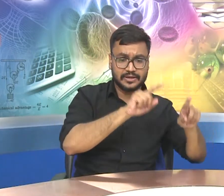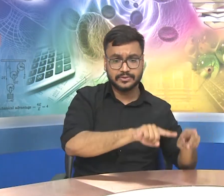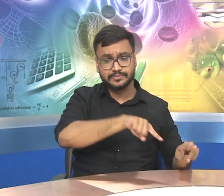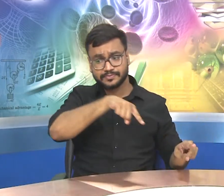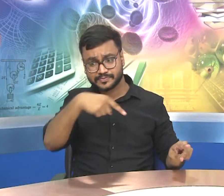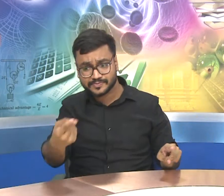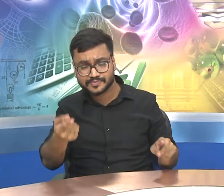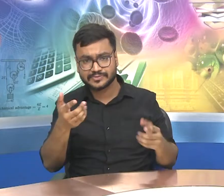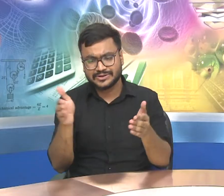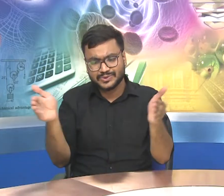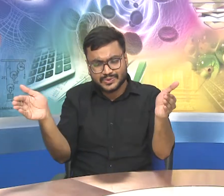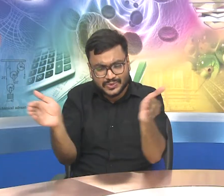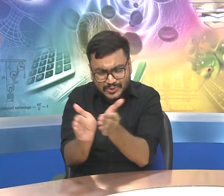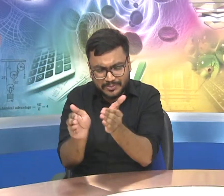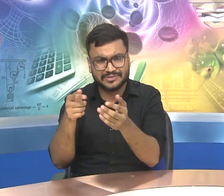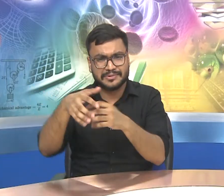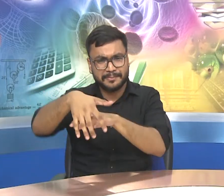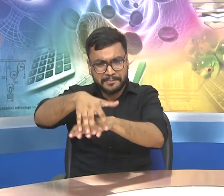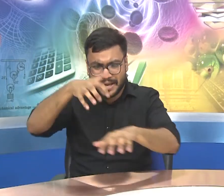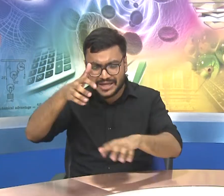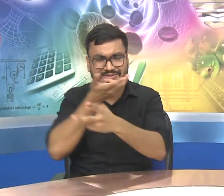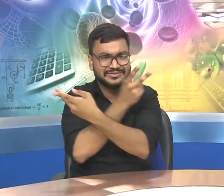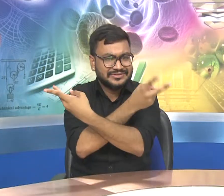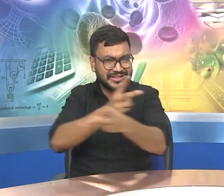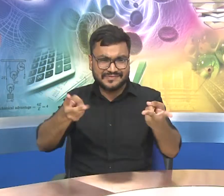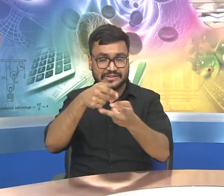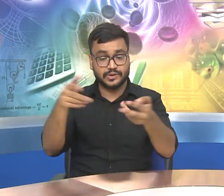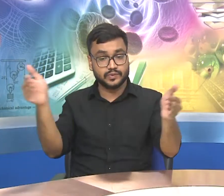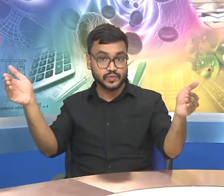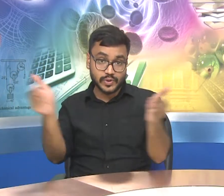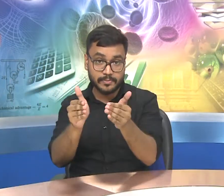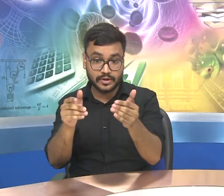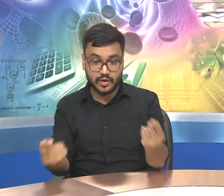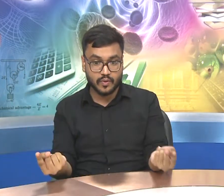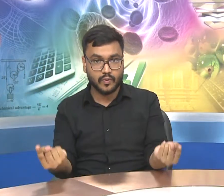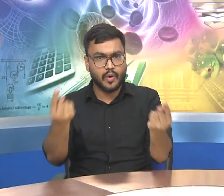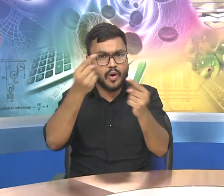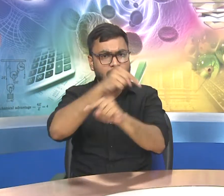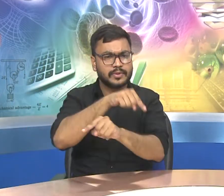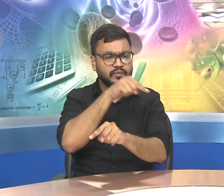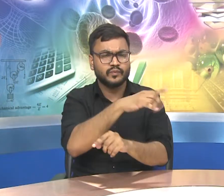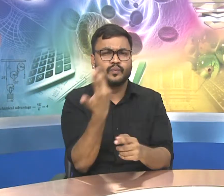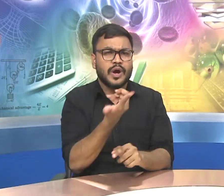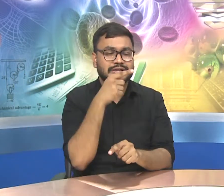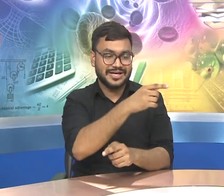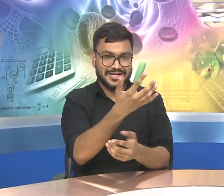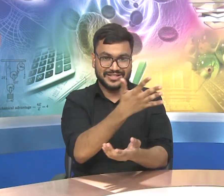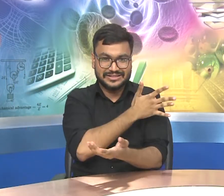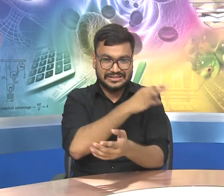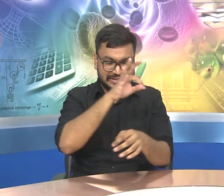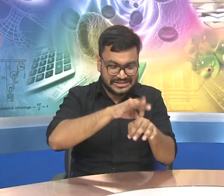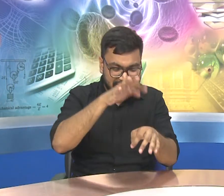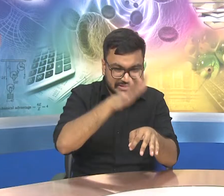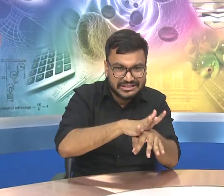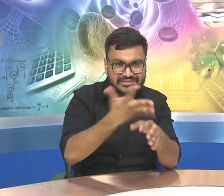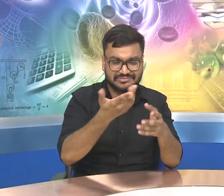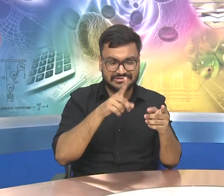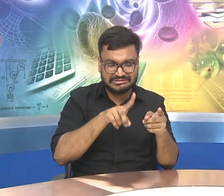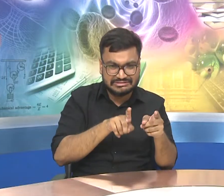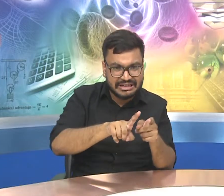that is, herbivores are more than primary producers, as you may observe